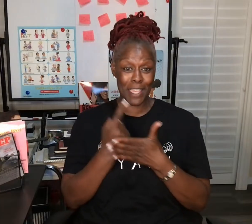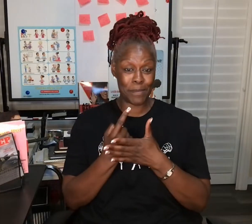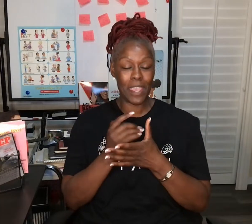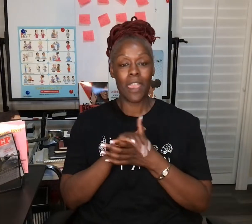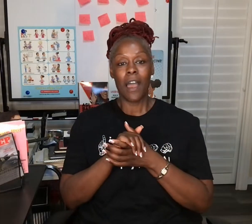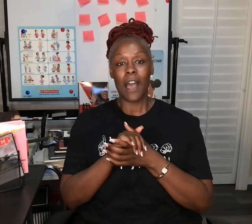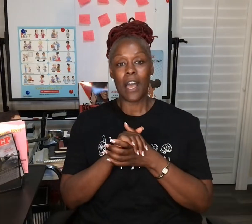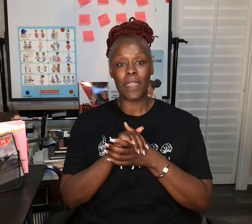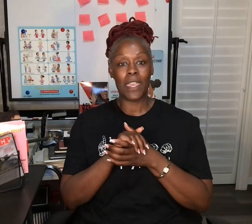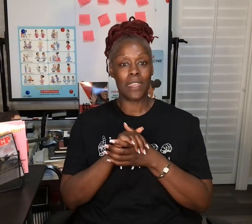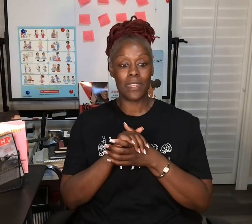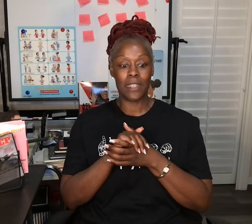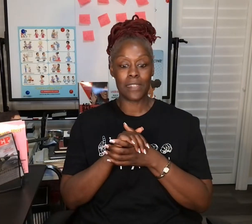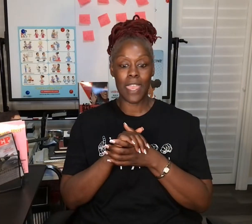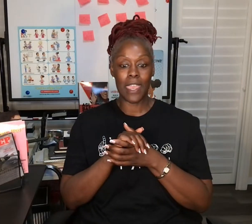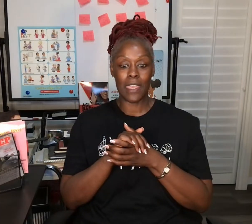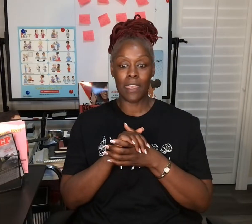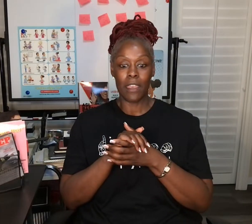sometimes. And it is a